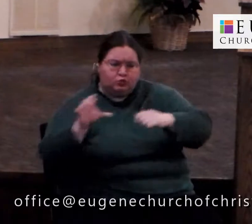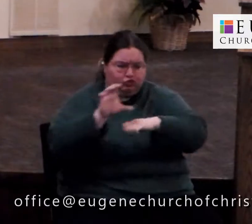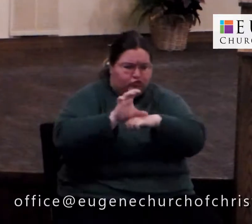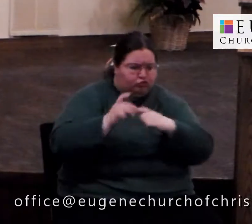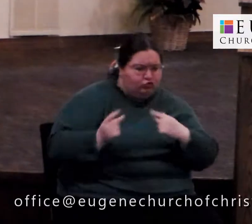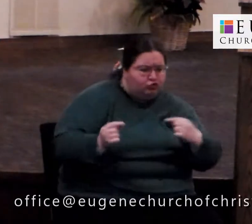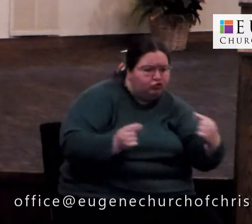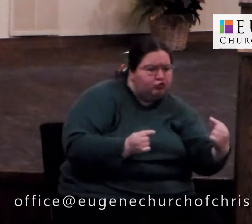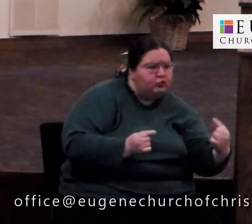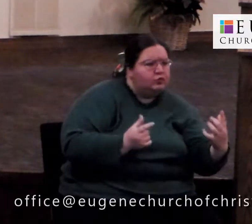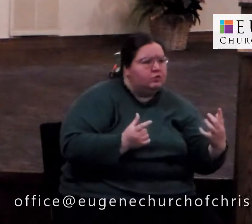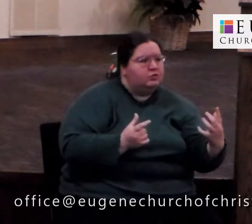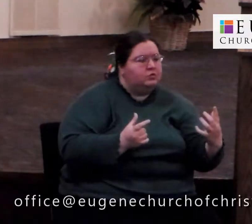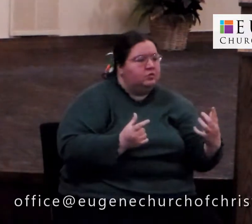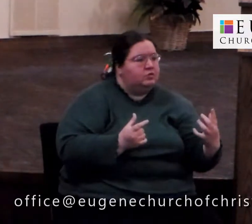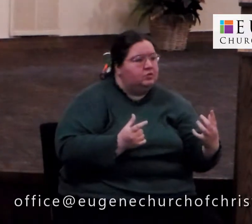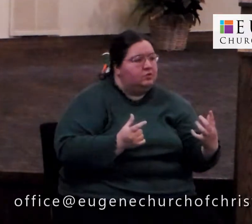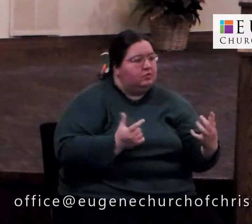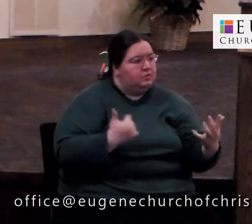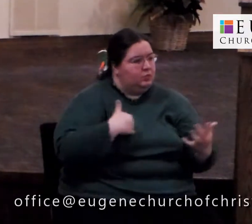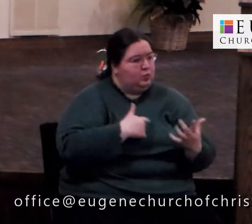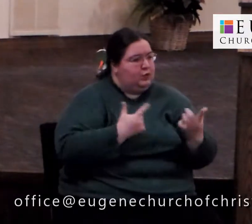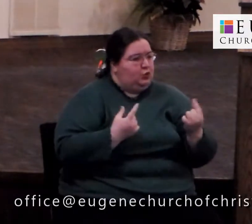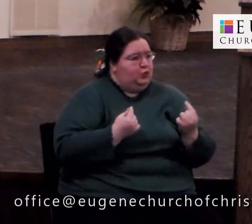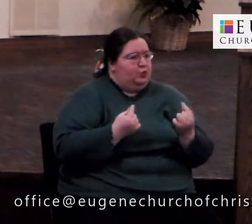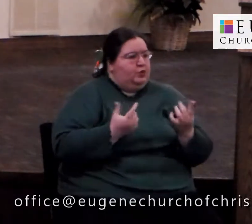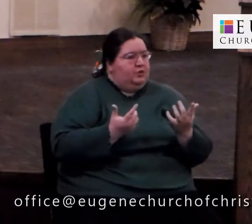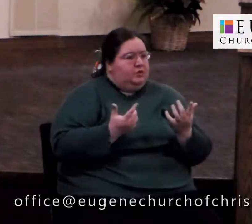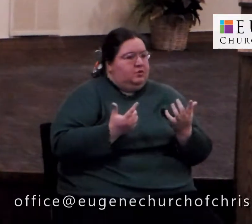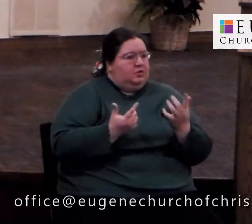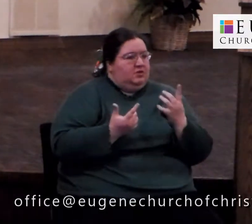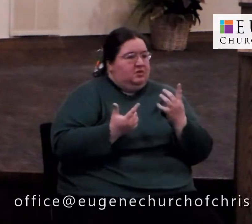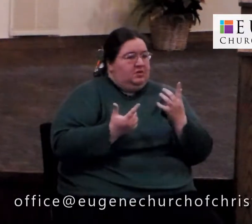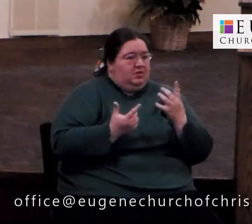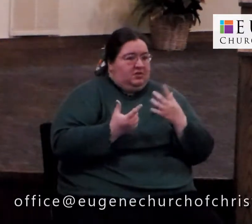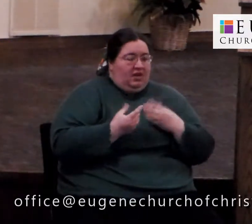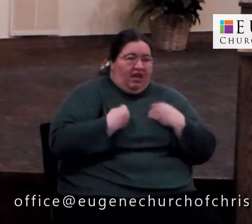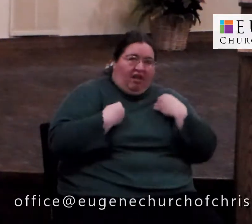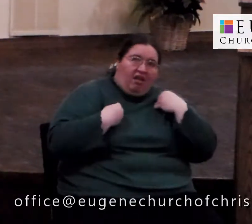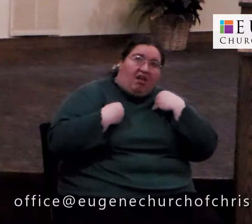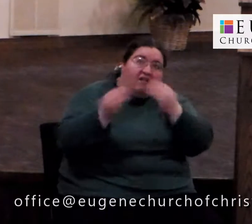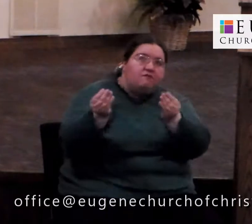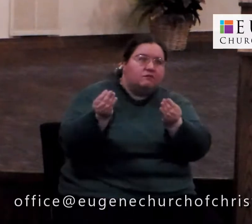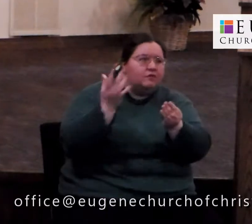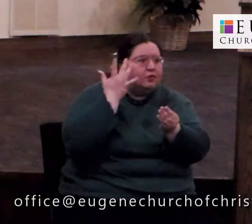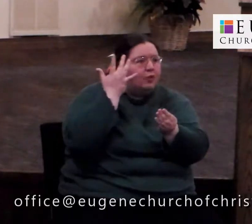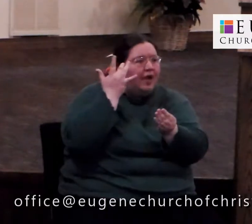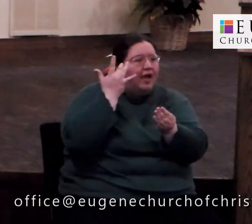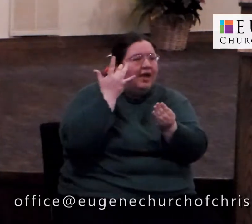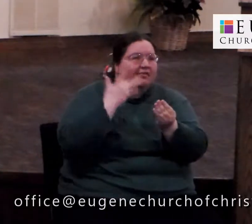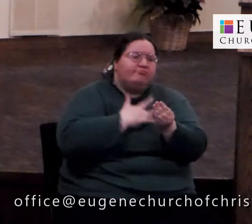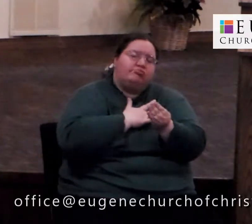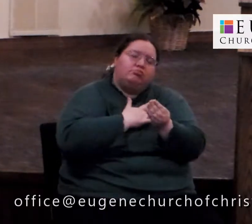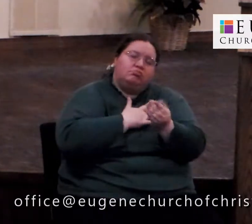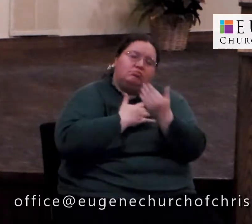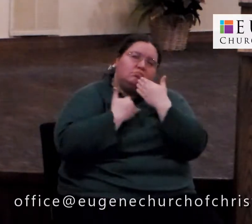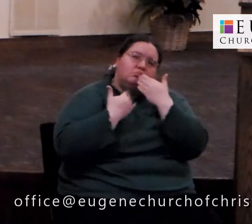morning, because when we think of what God has done, when we think of what the church does, when we think of the sacrifice that is made, all we